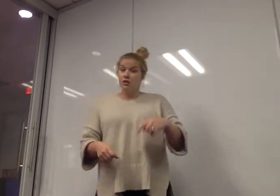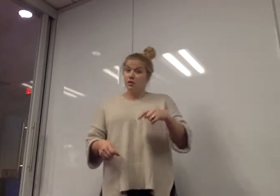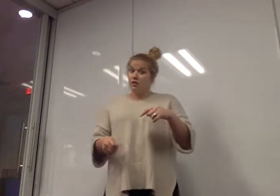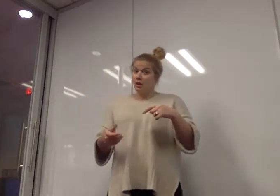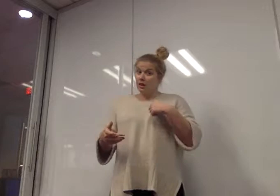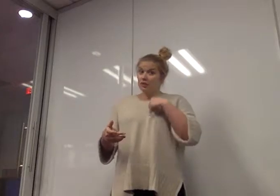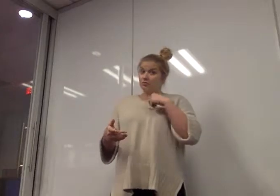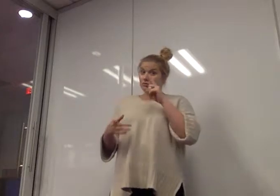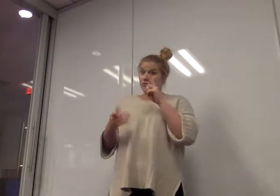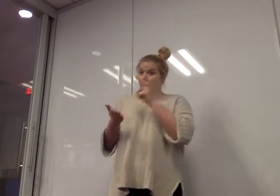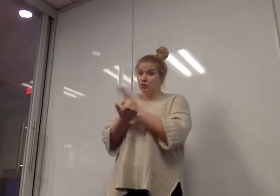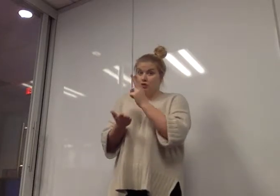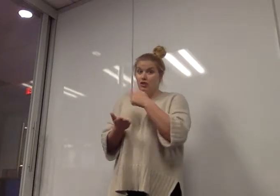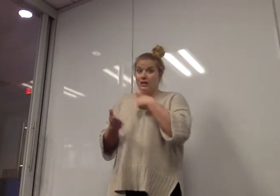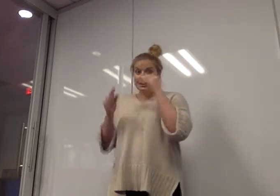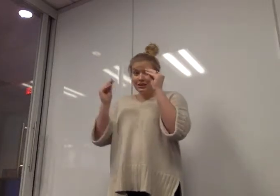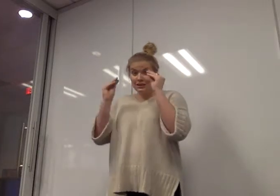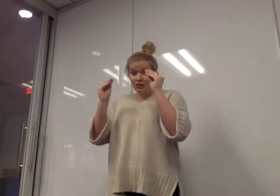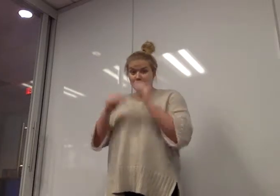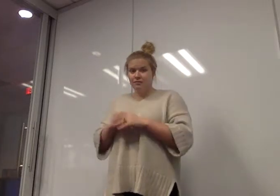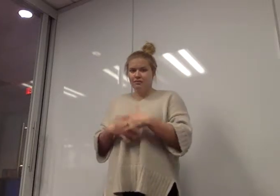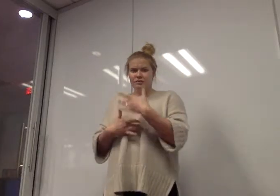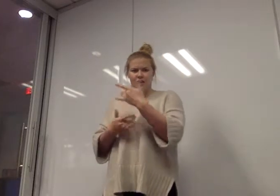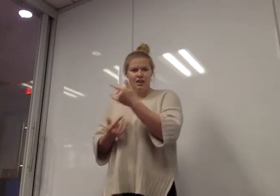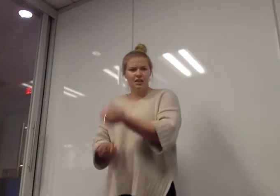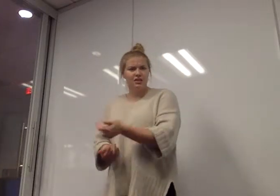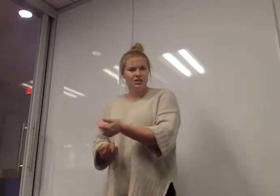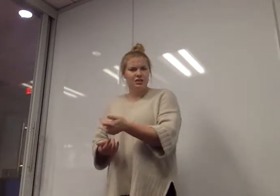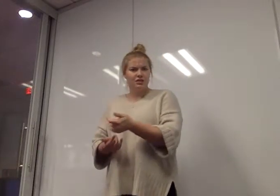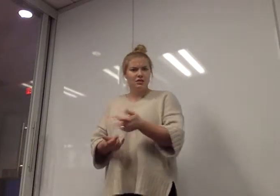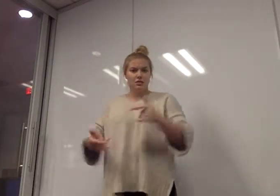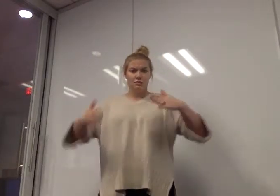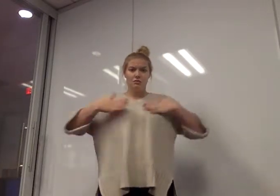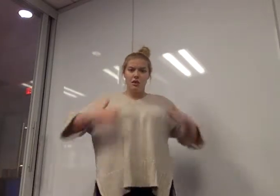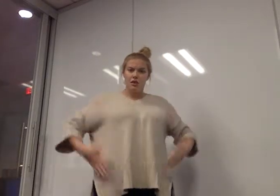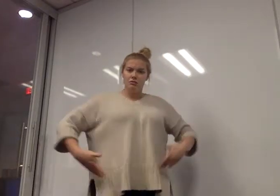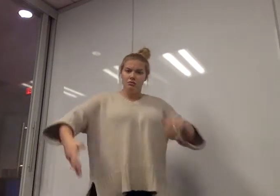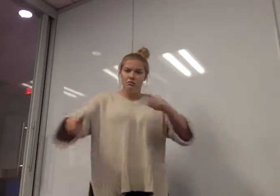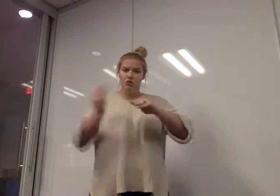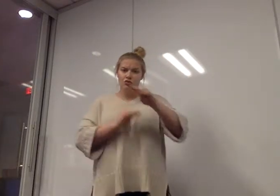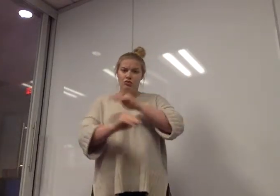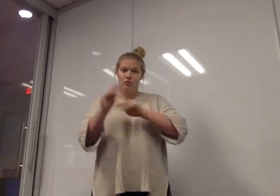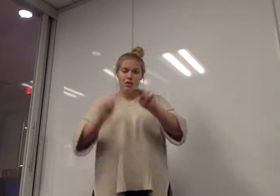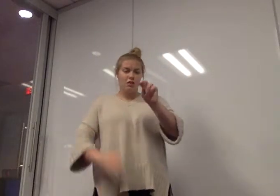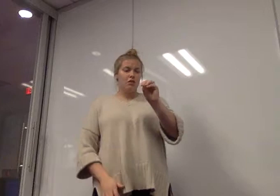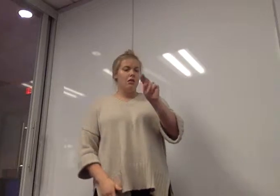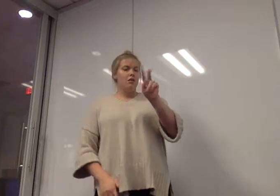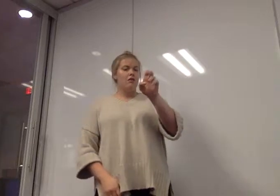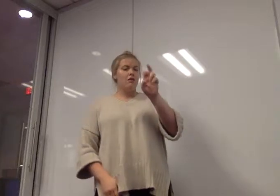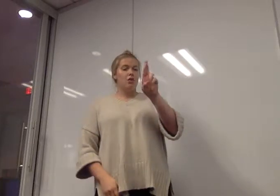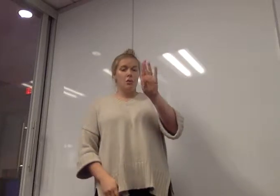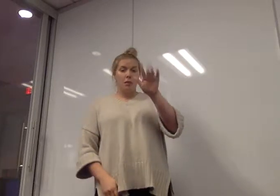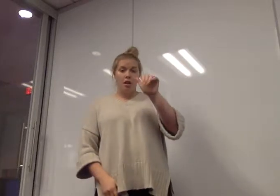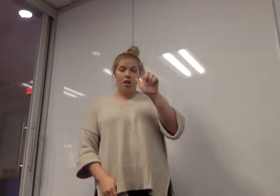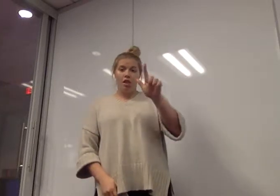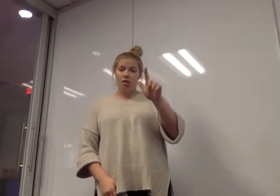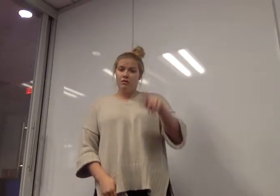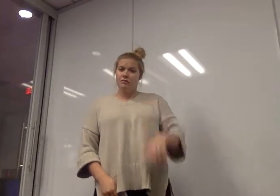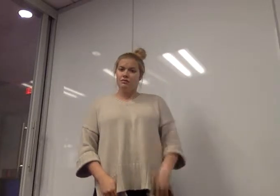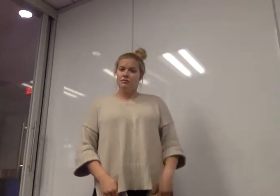I became especially interested in nonverbal expressions of power and dominance. And what are nonverbal expressions of